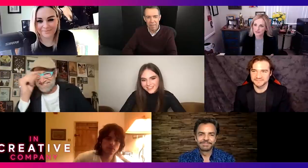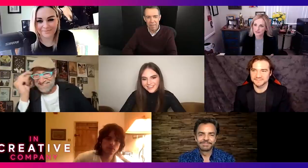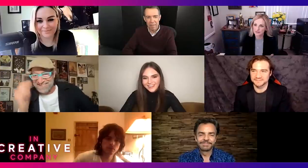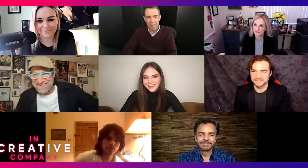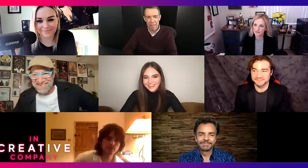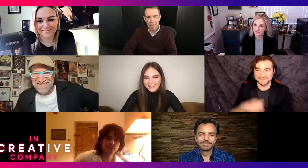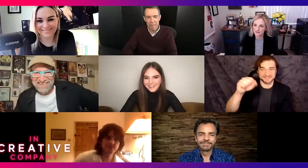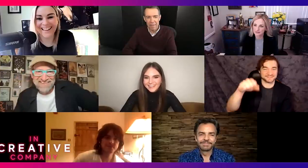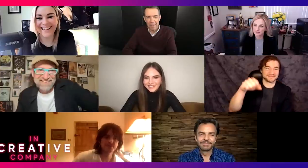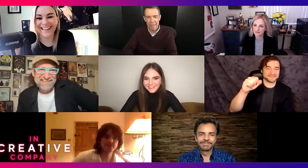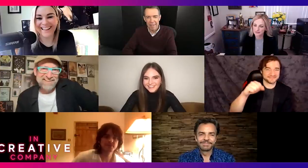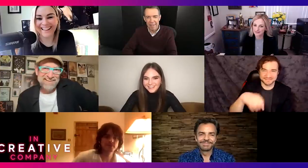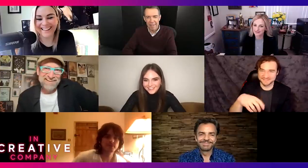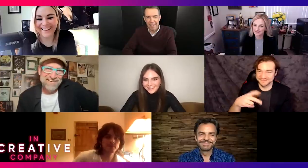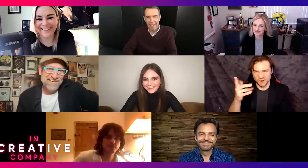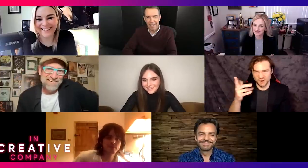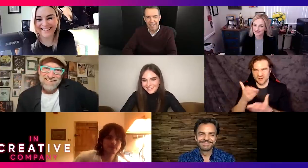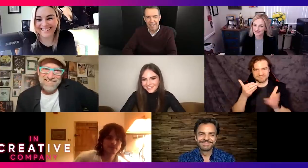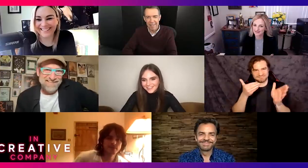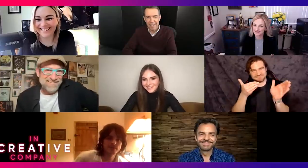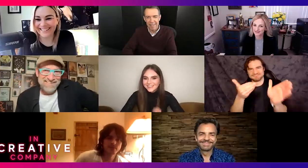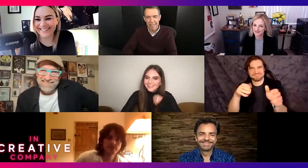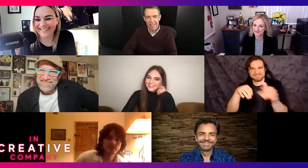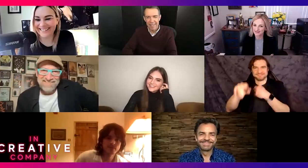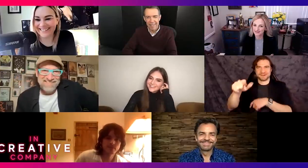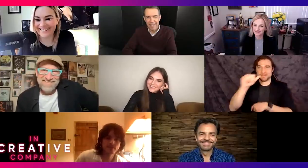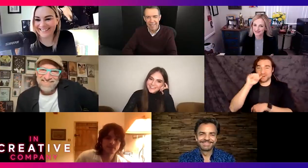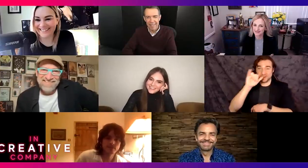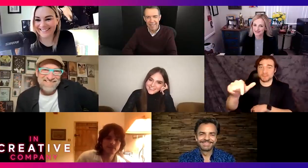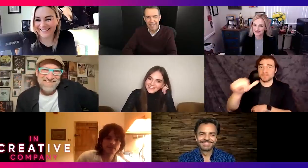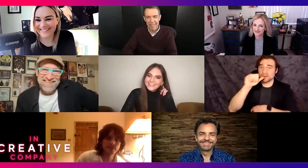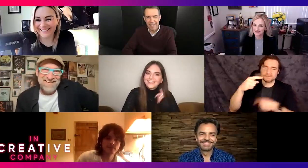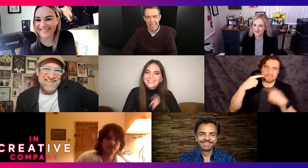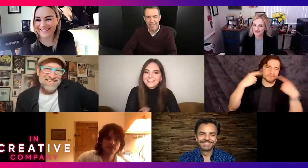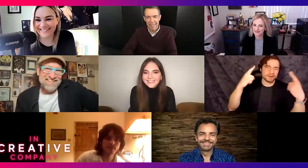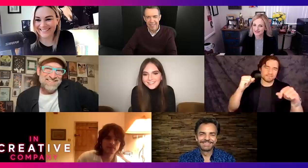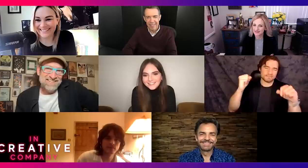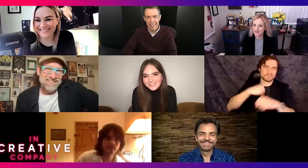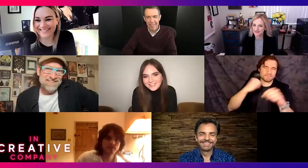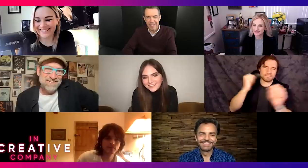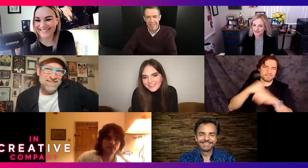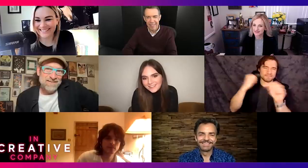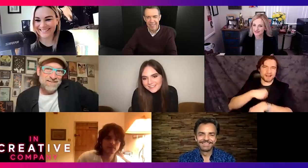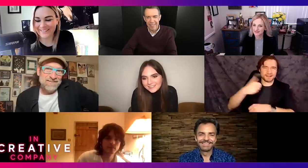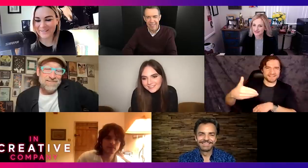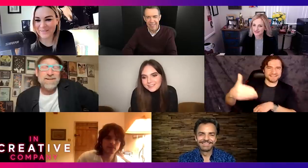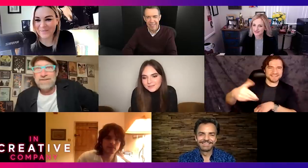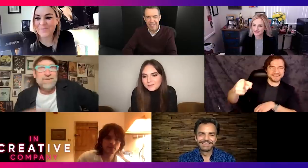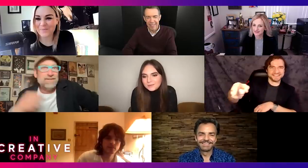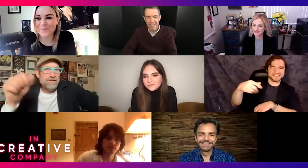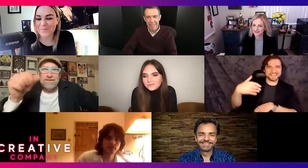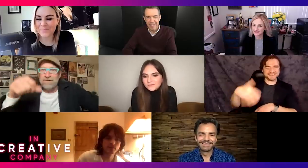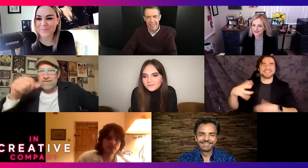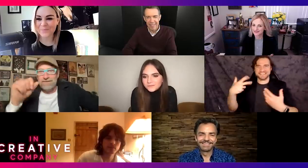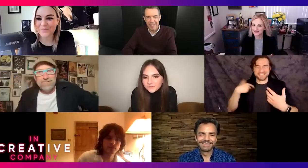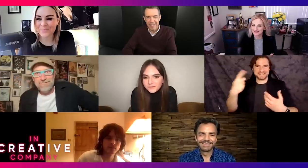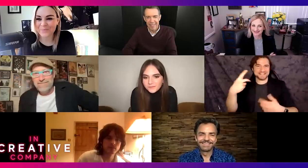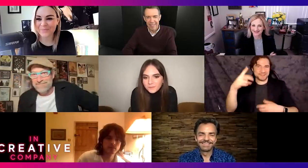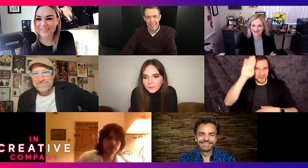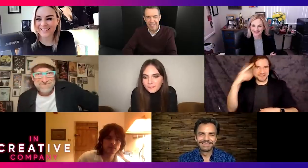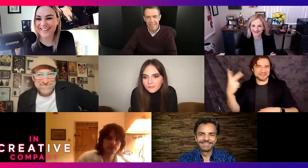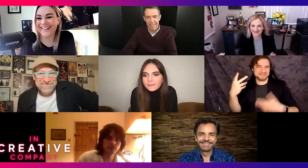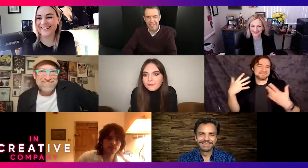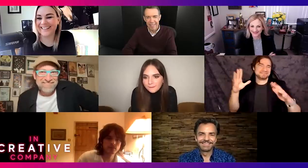10 in the morning. That was just a part of their culture, right? Oh, yeah, for sure. I mean, like they all just piled in there, this famous, and those famous were getting into fights